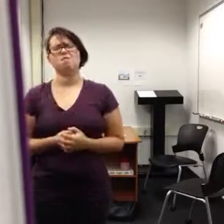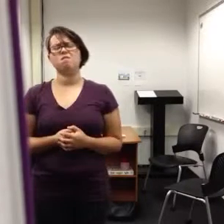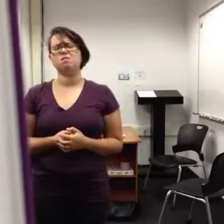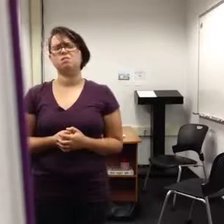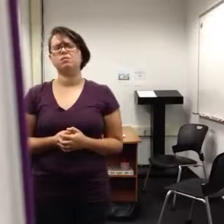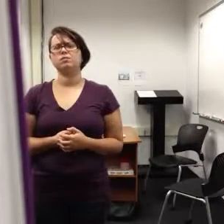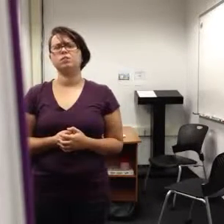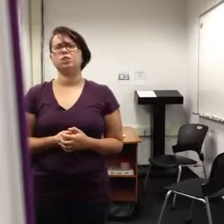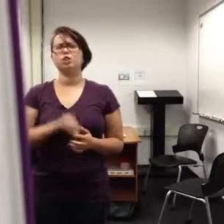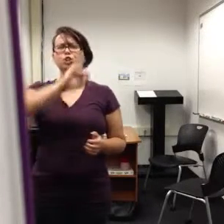John Quincy Adams